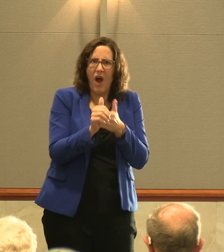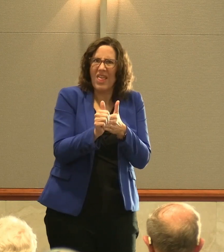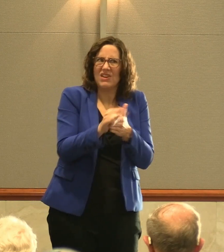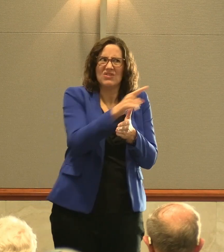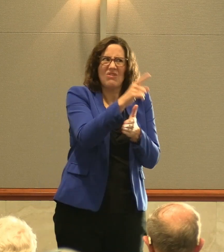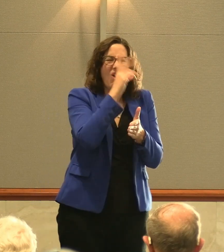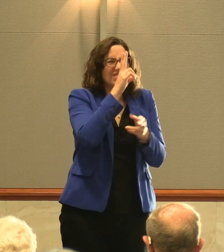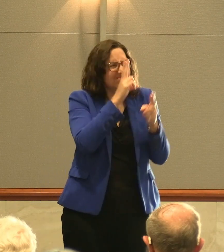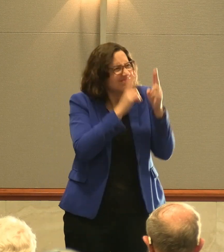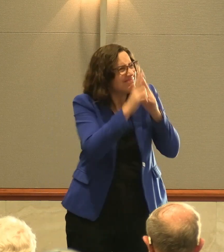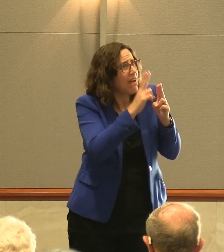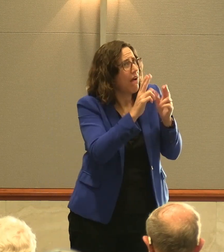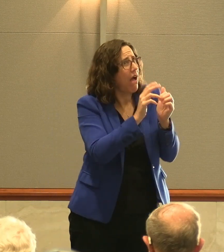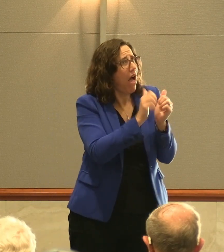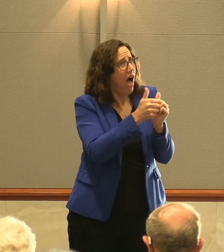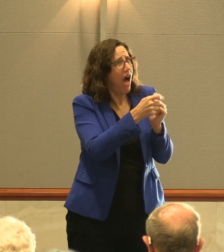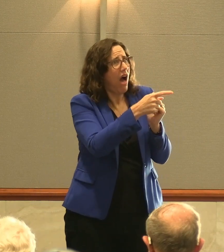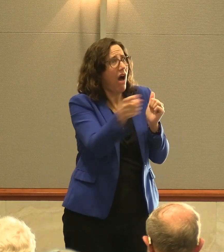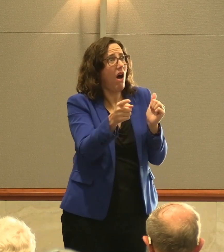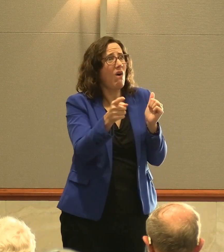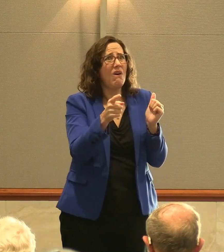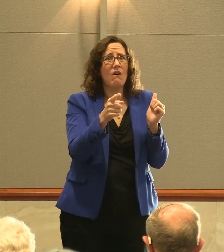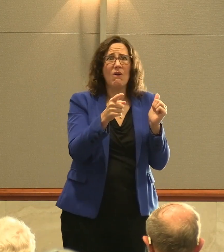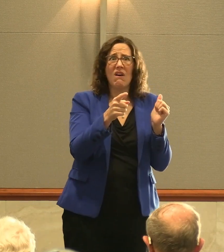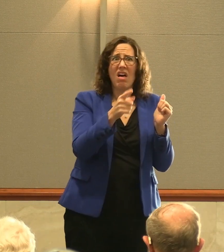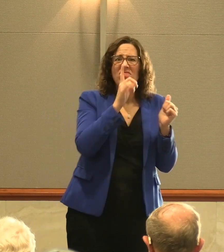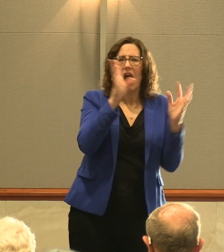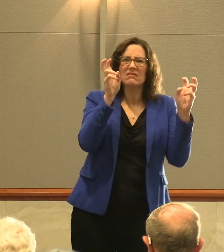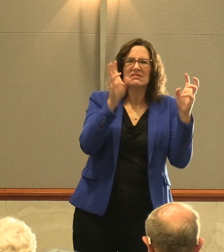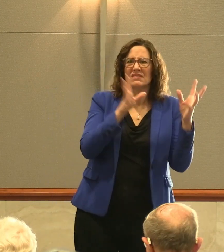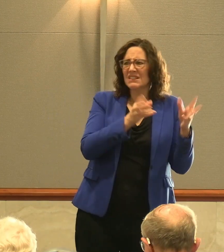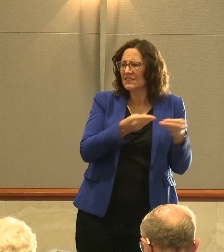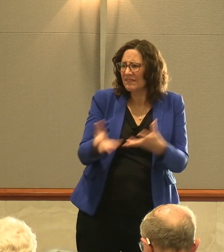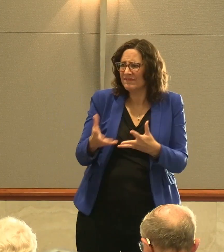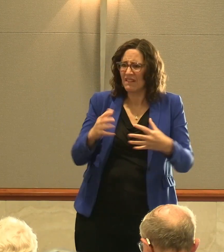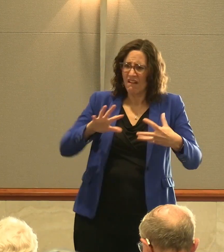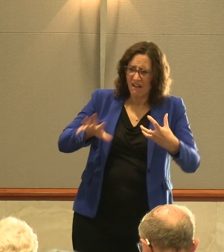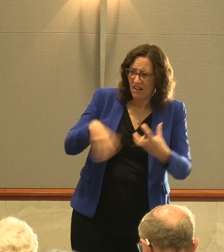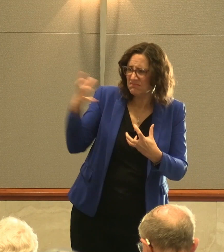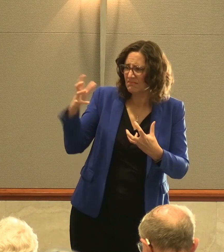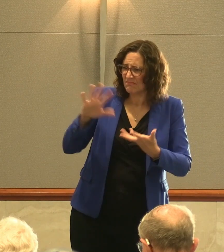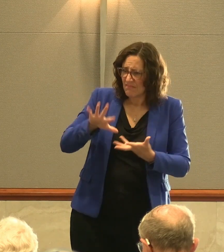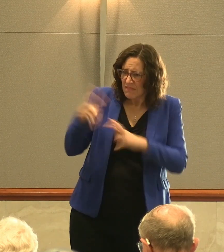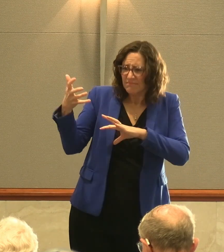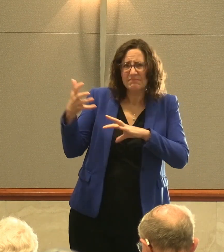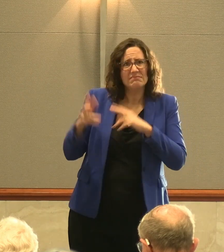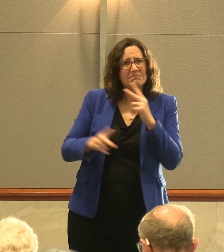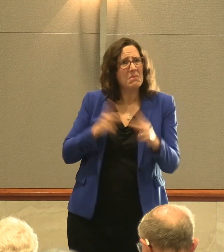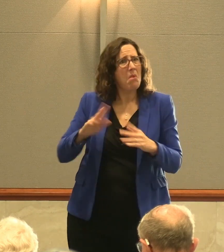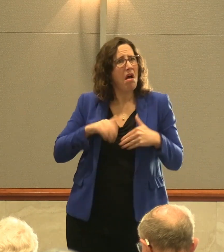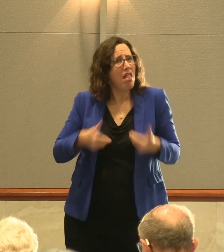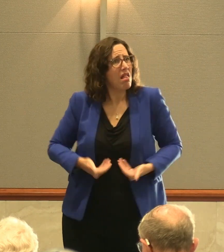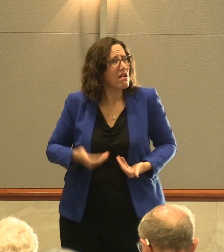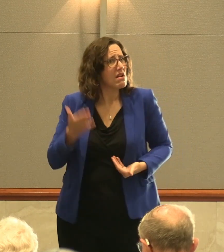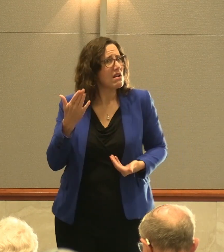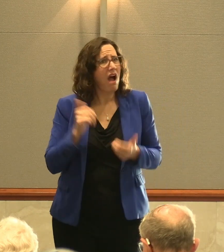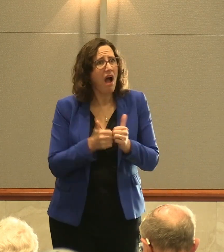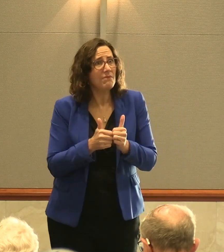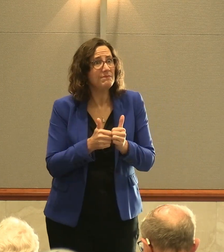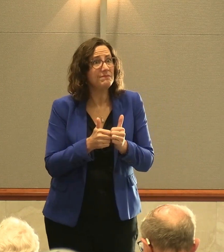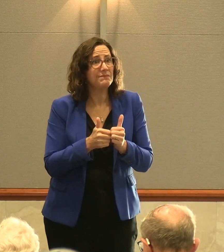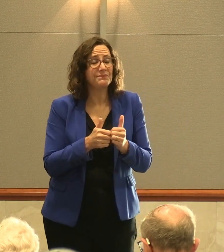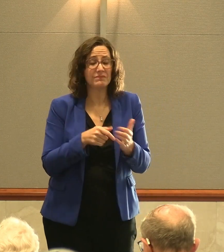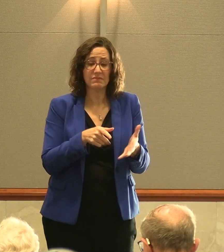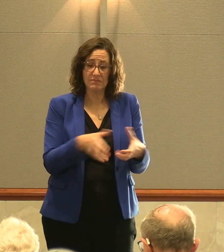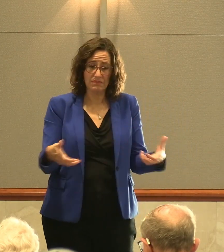such high esteem sow chaos and despair among the people? The Zohar says that they